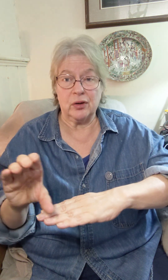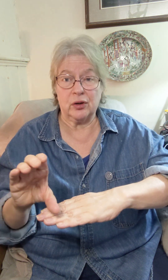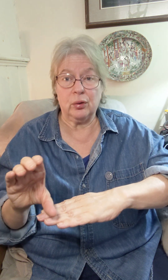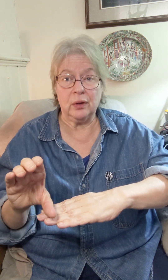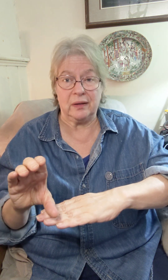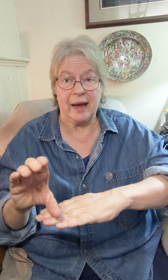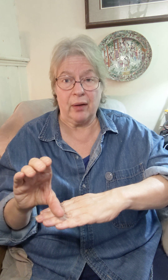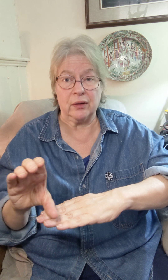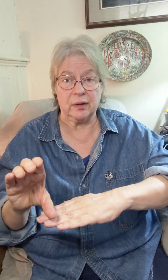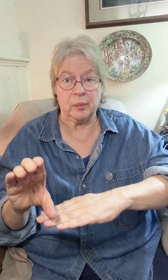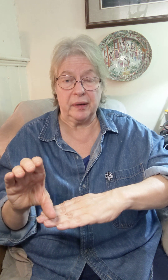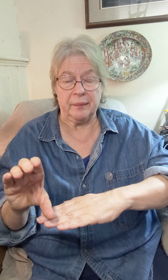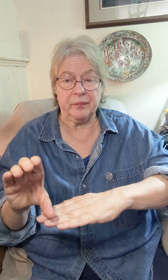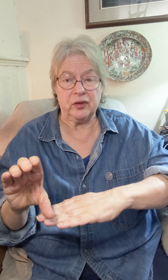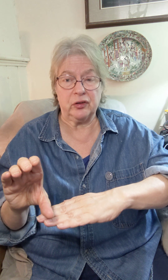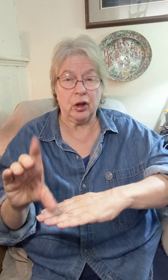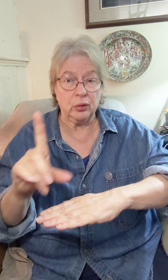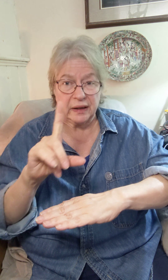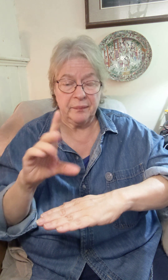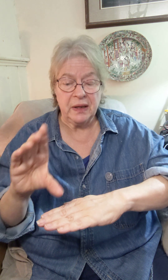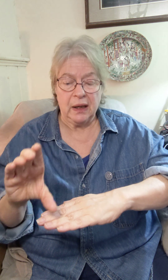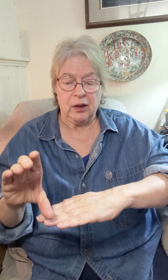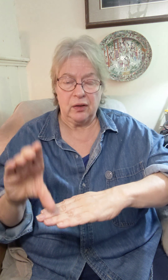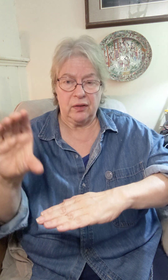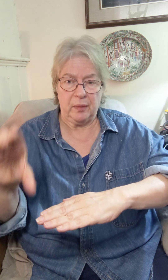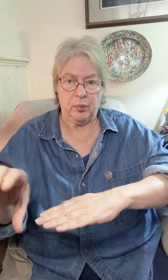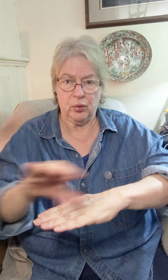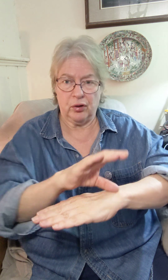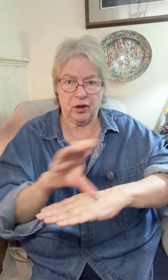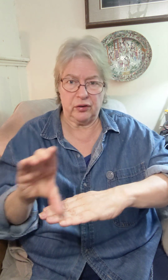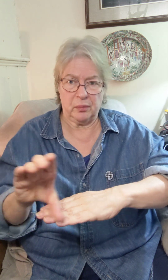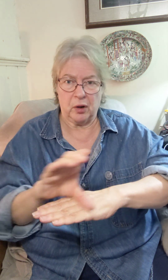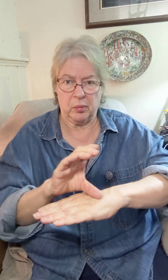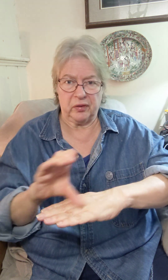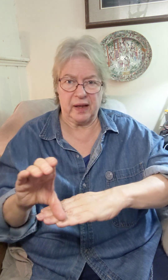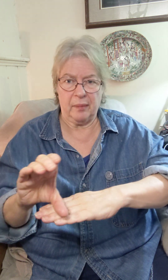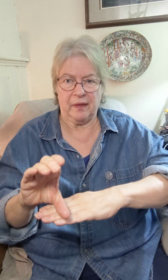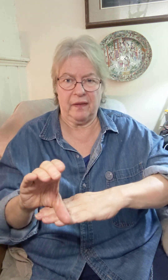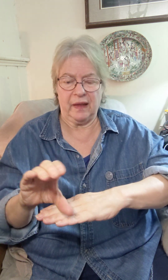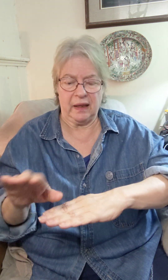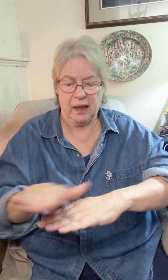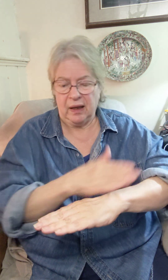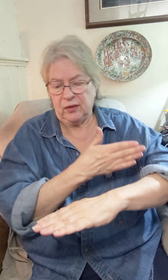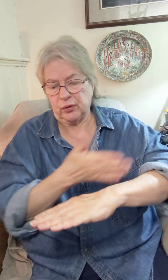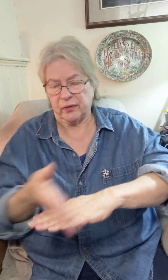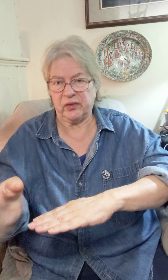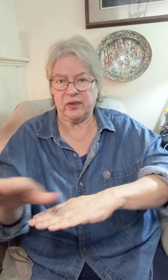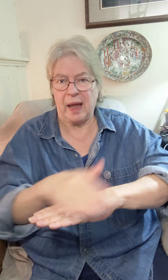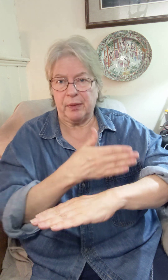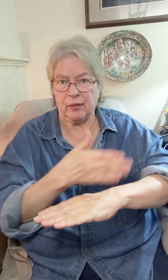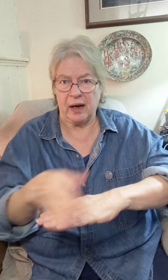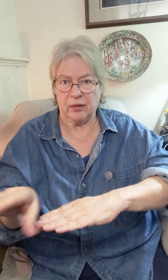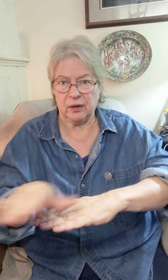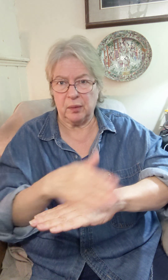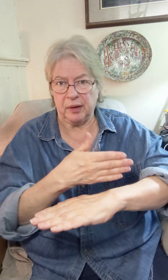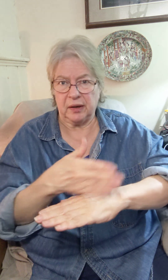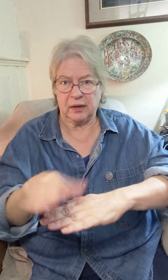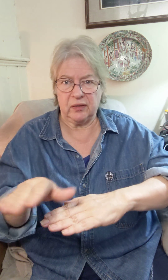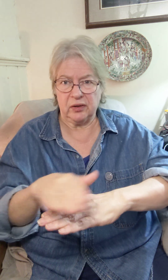to cool it down a little bit, slowly, they pour it onto the marble slab, and then they sort of slap it around a little bit until